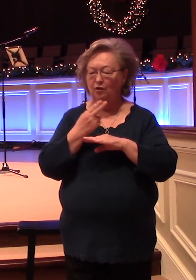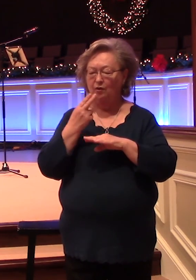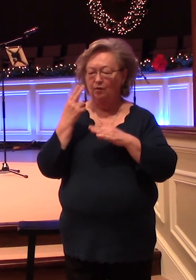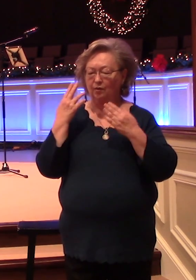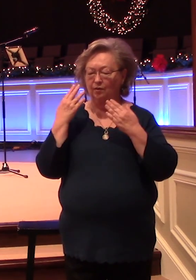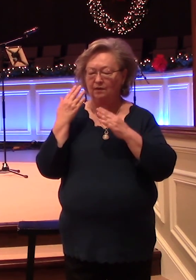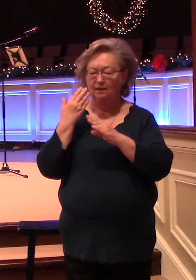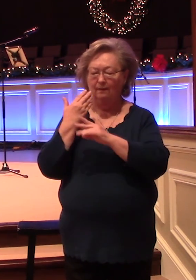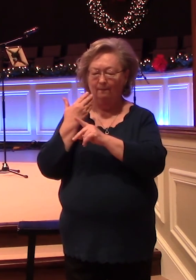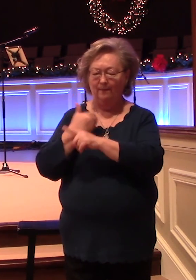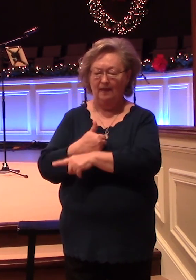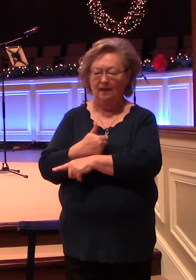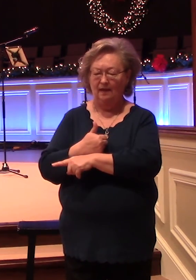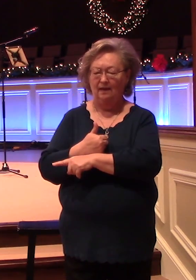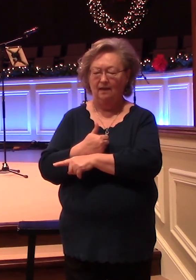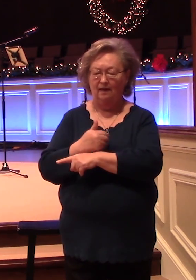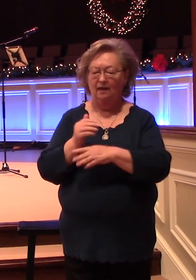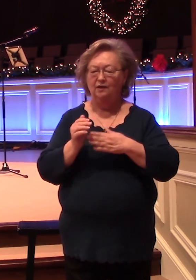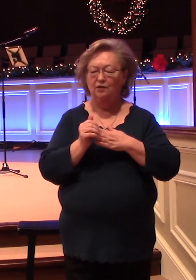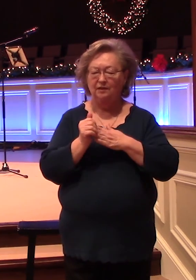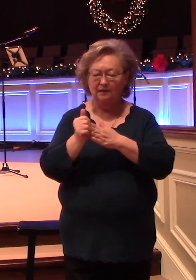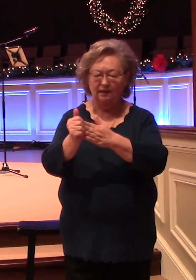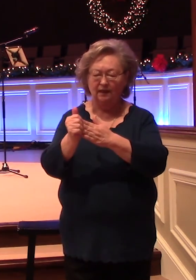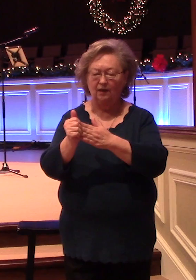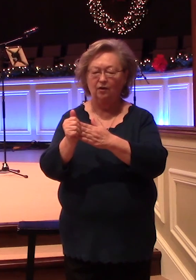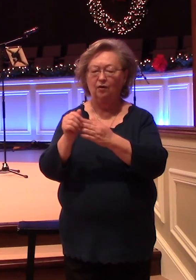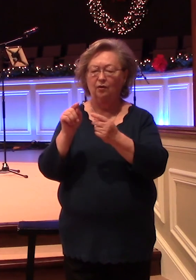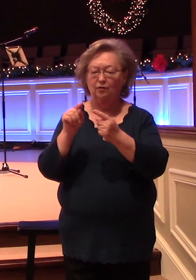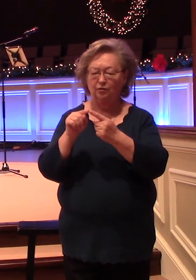that you have next. It's been good to be in the